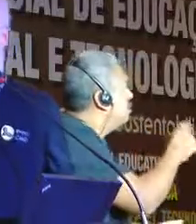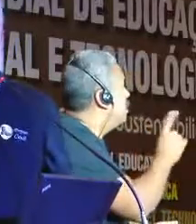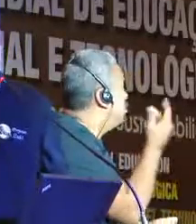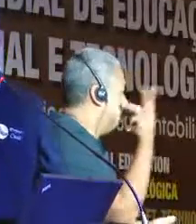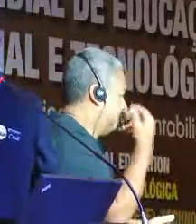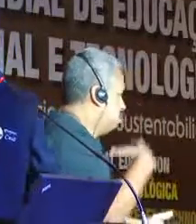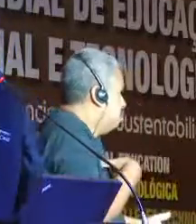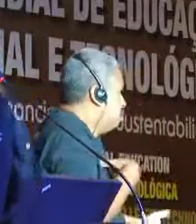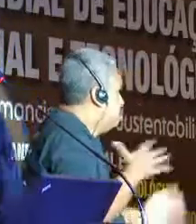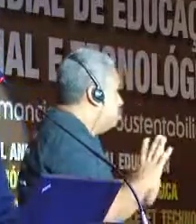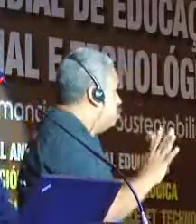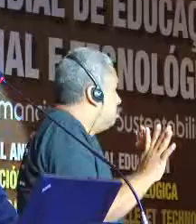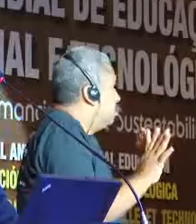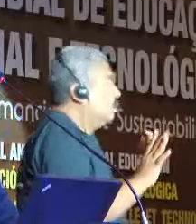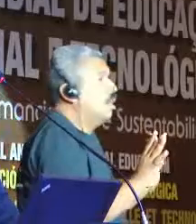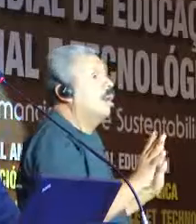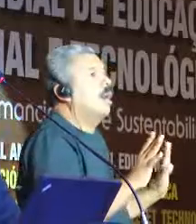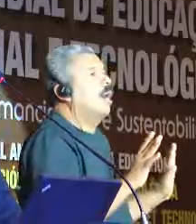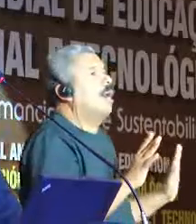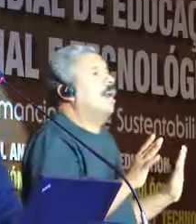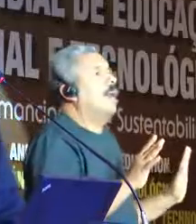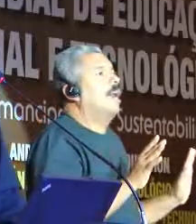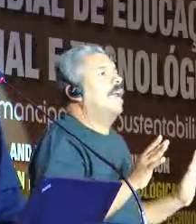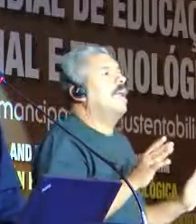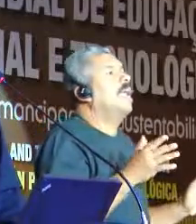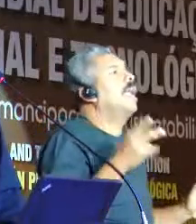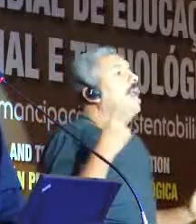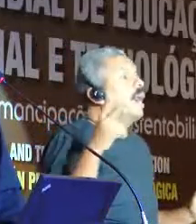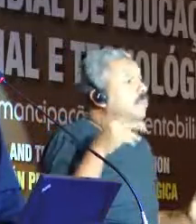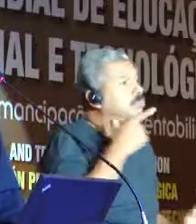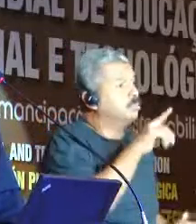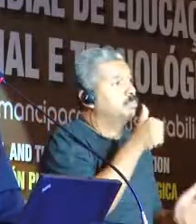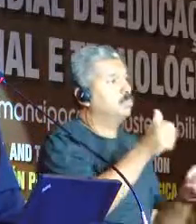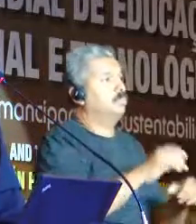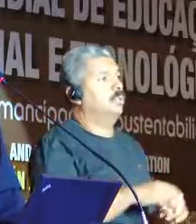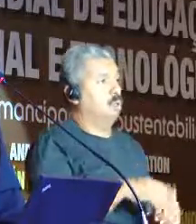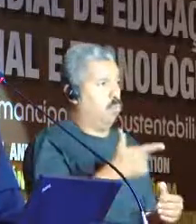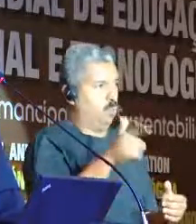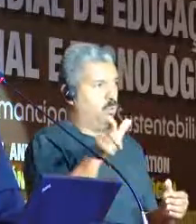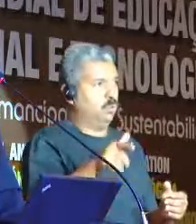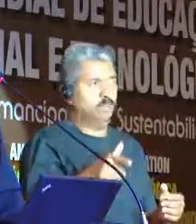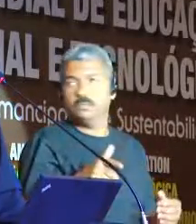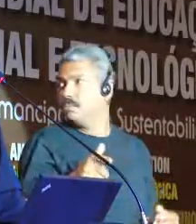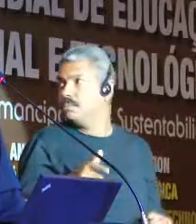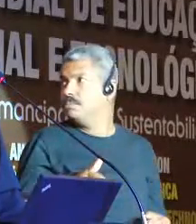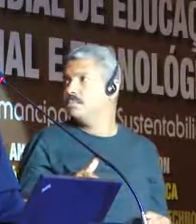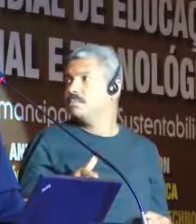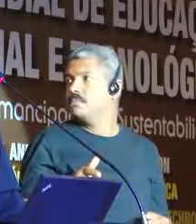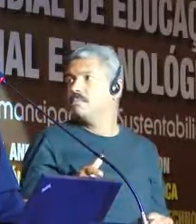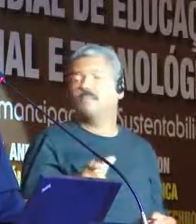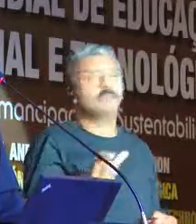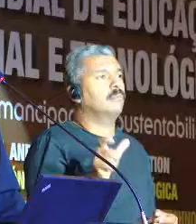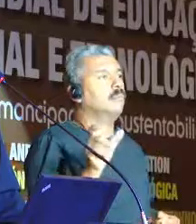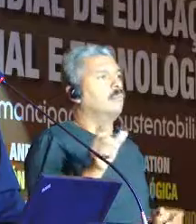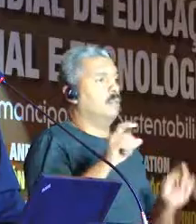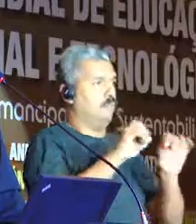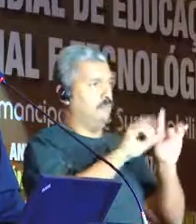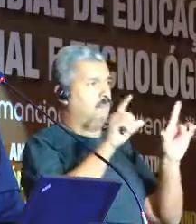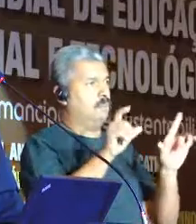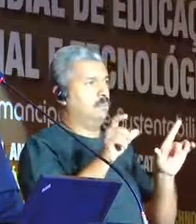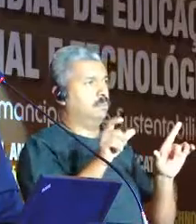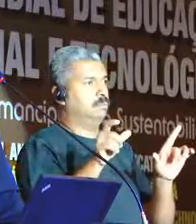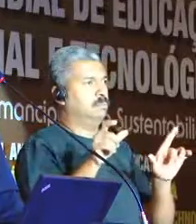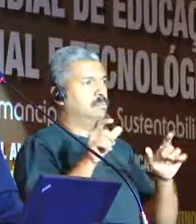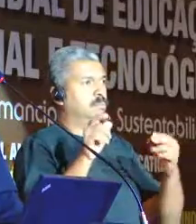The person in the middle on the right-hand side started programming at the age of 9,